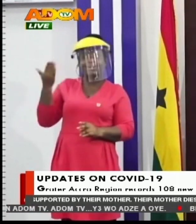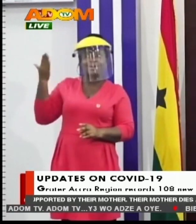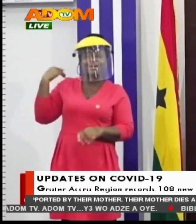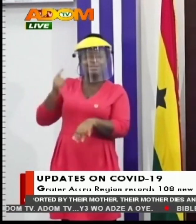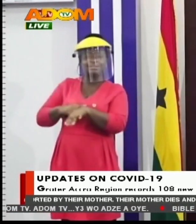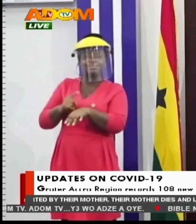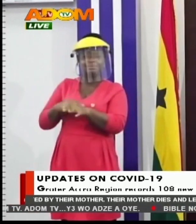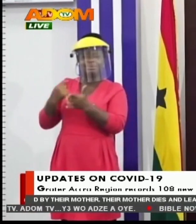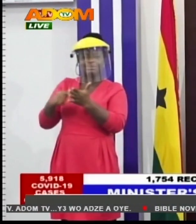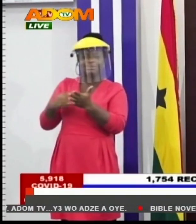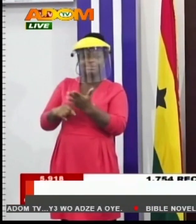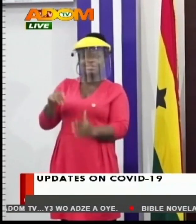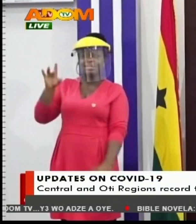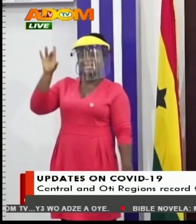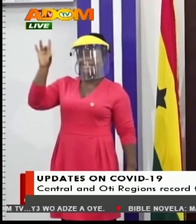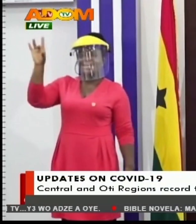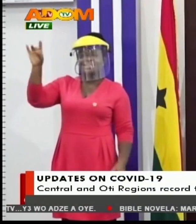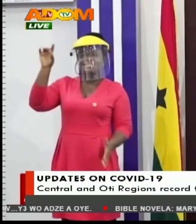44.4% recoveries.